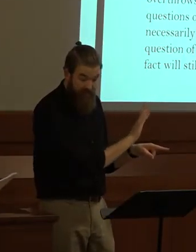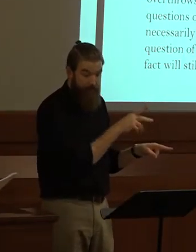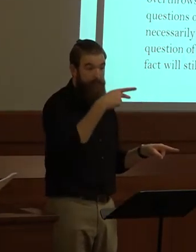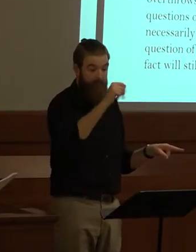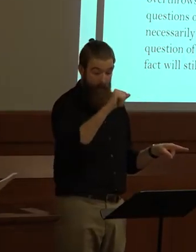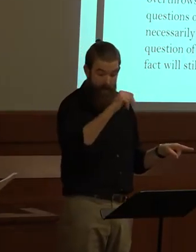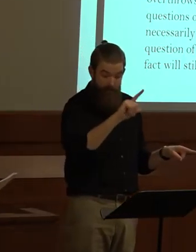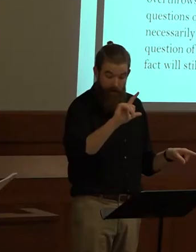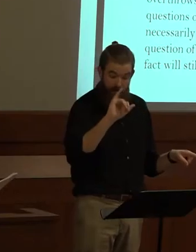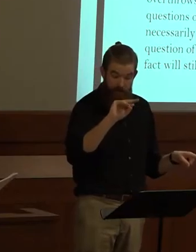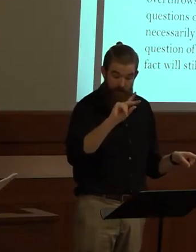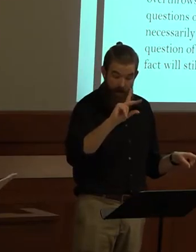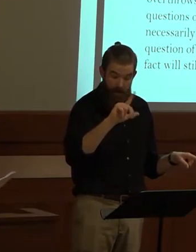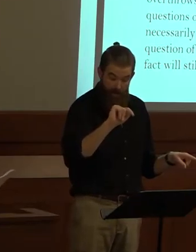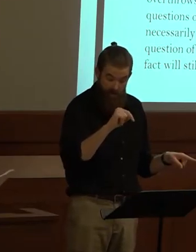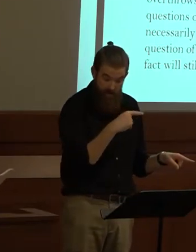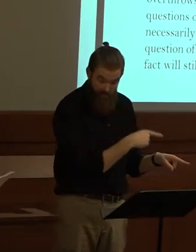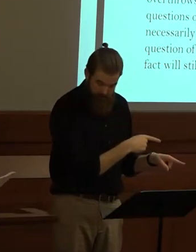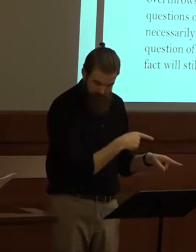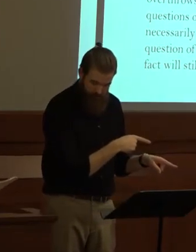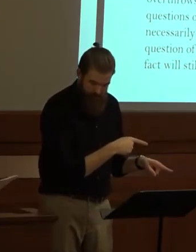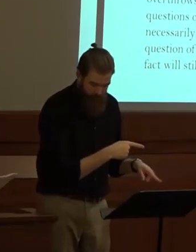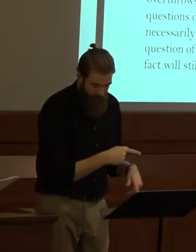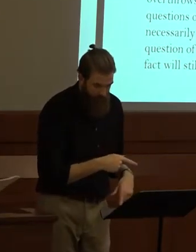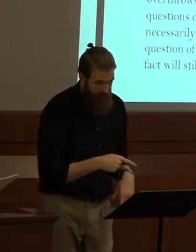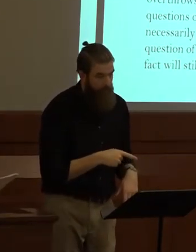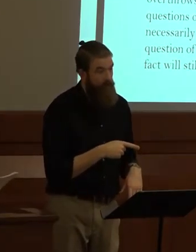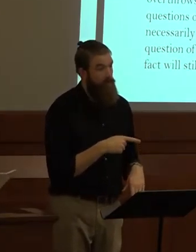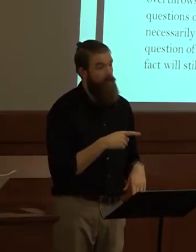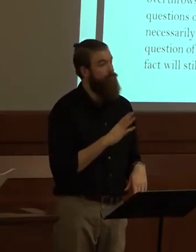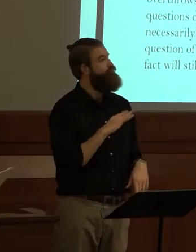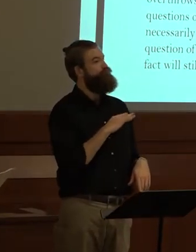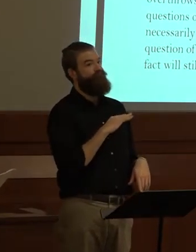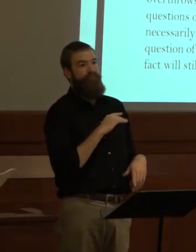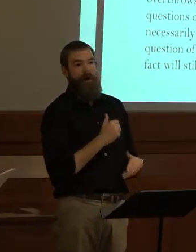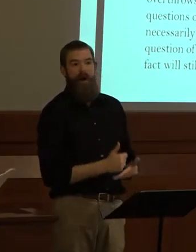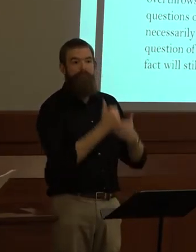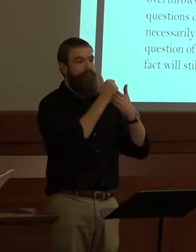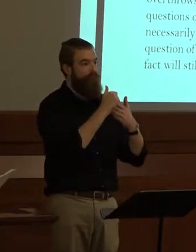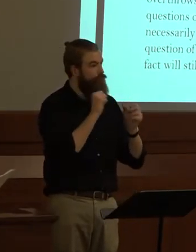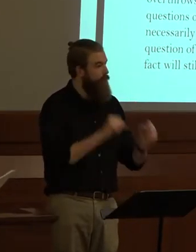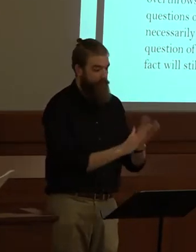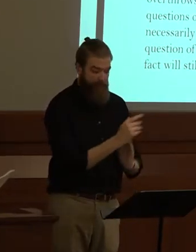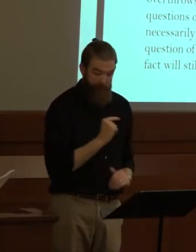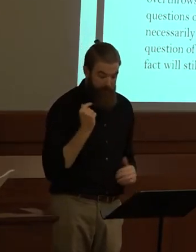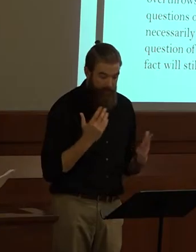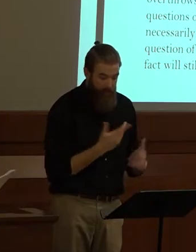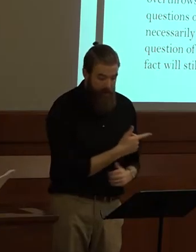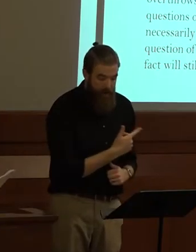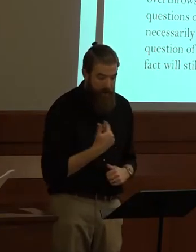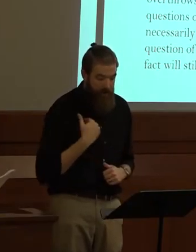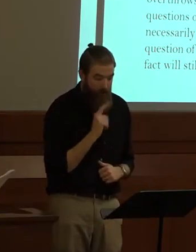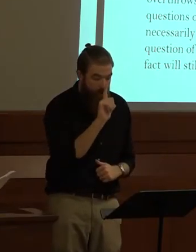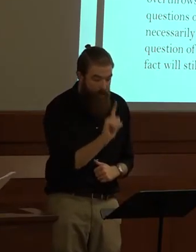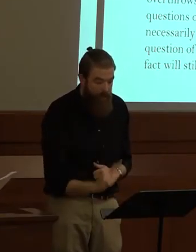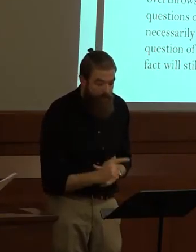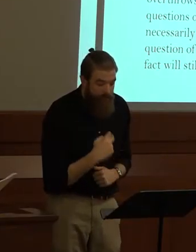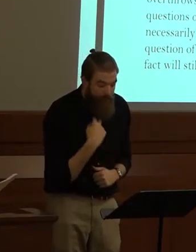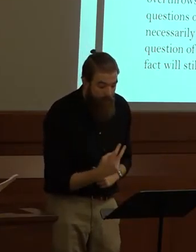clearly. This delay and struggle was largely because of general preconceptions about deaf